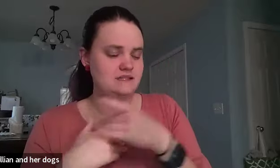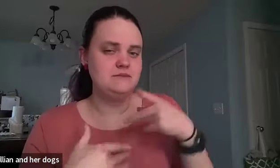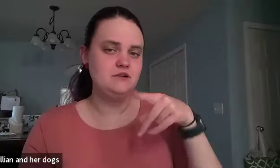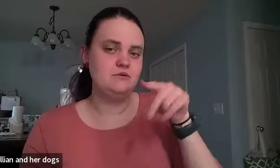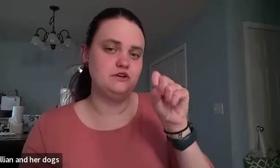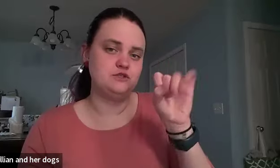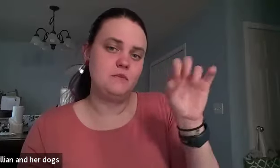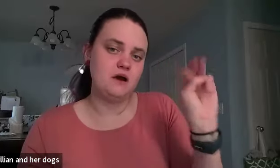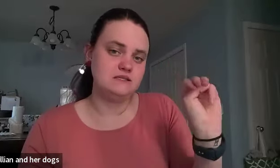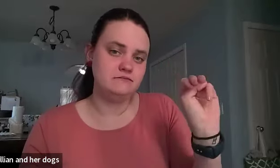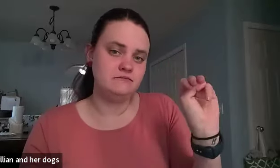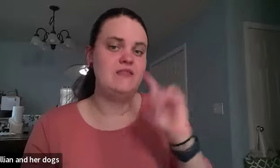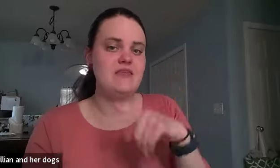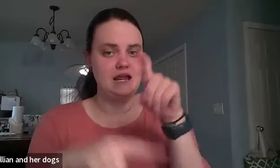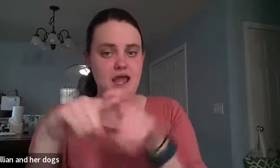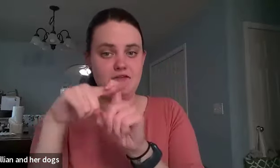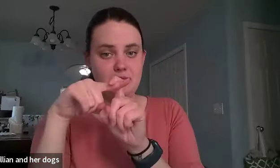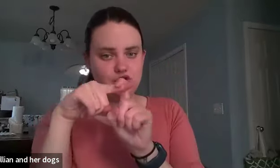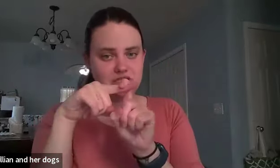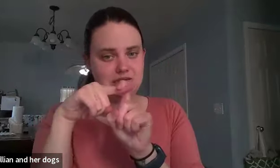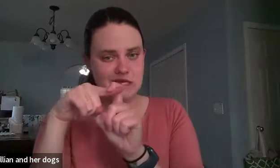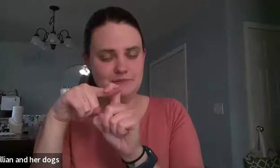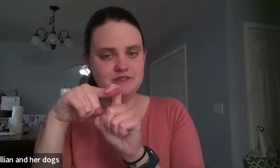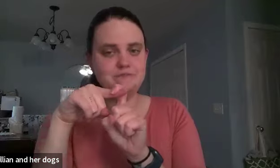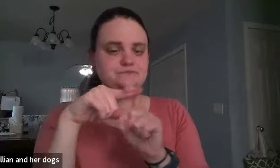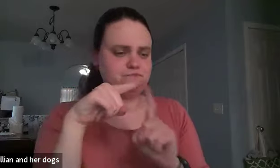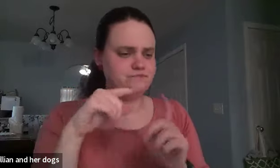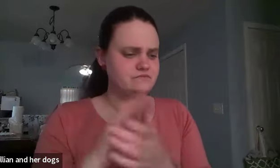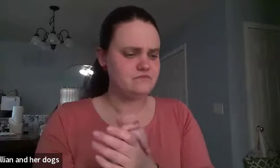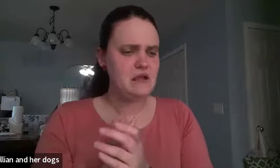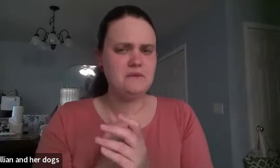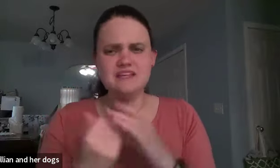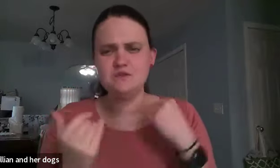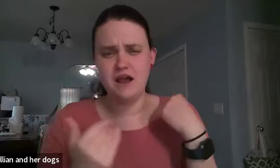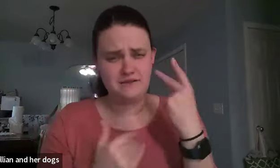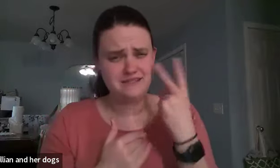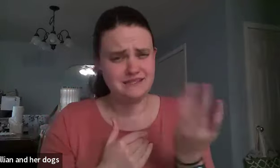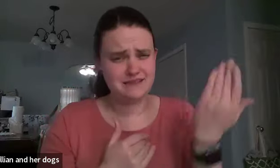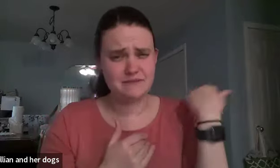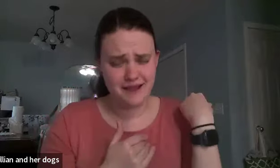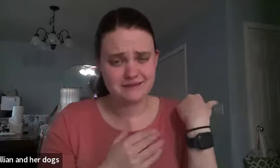I typically will finger spell possum and then I add that motion sometimes. Now that's what I've seen in the